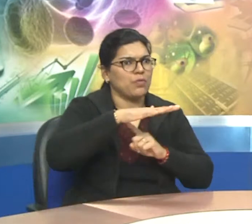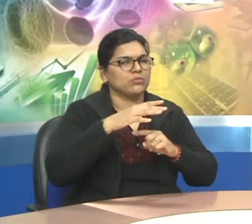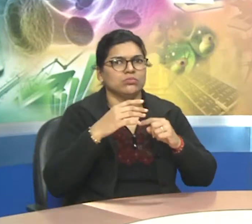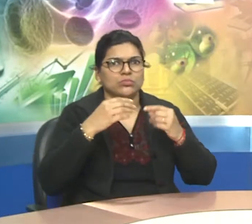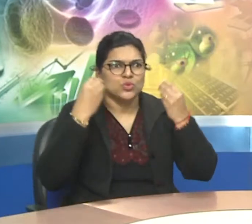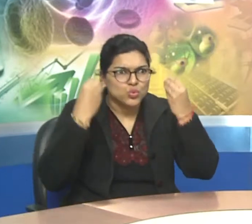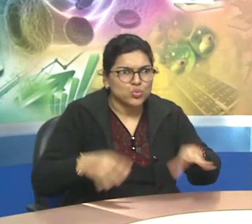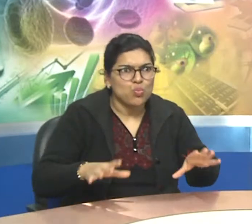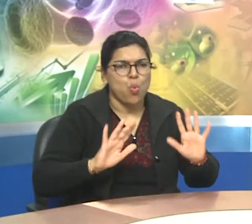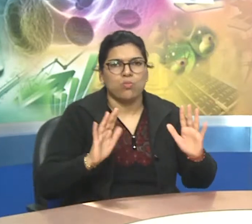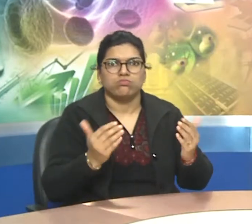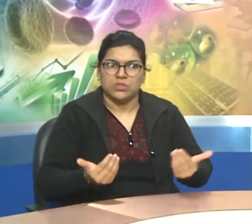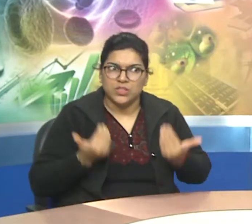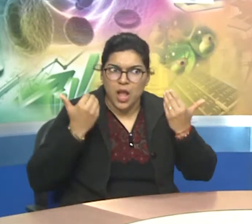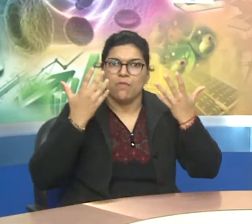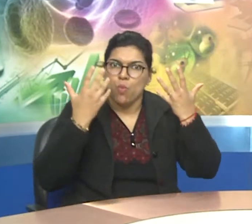for his great work